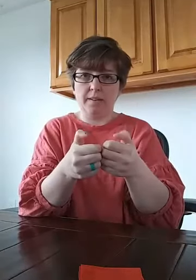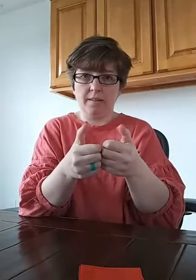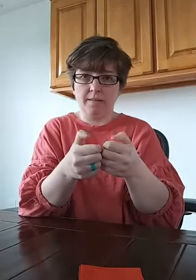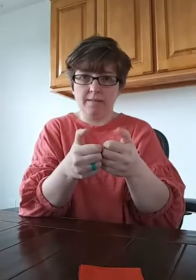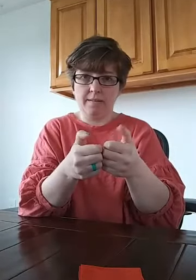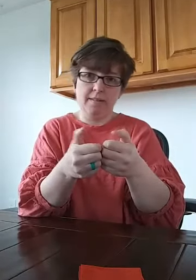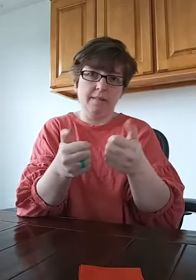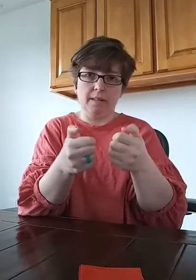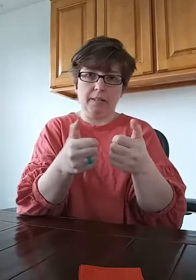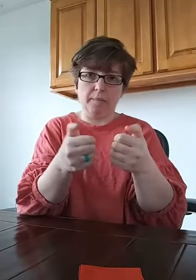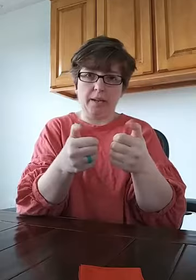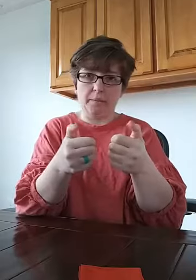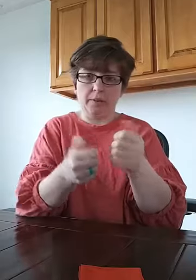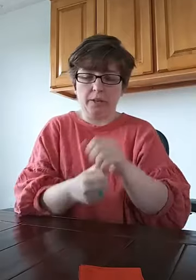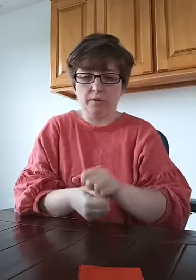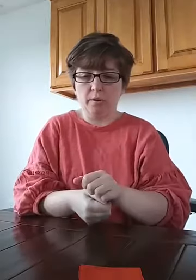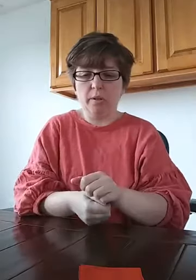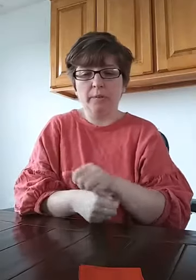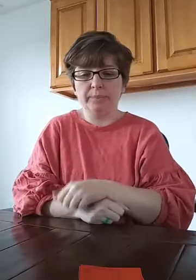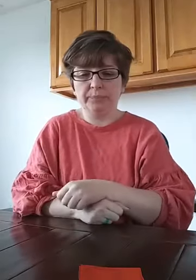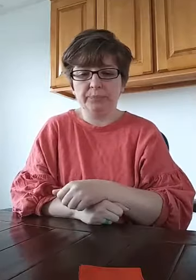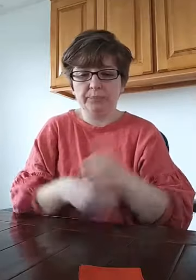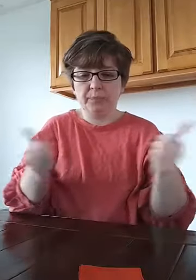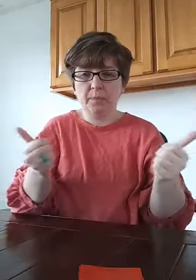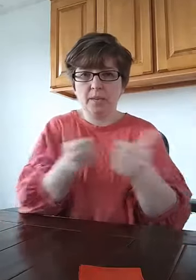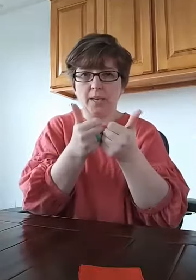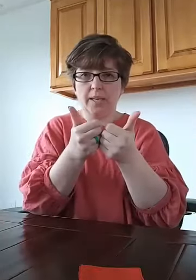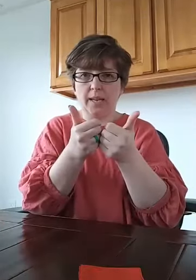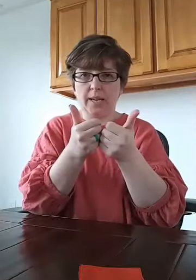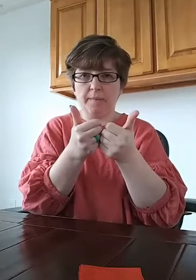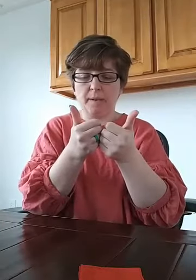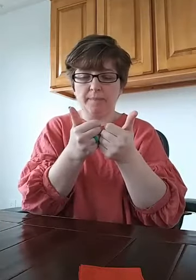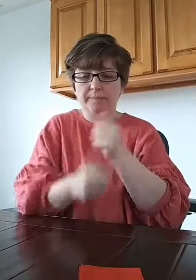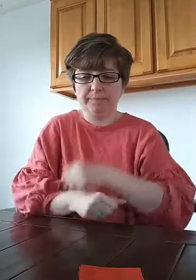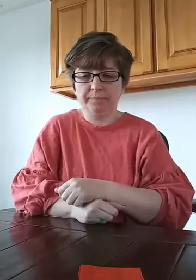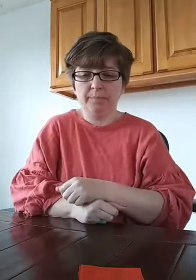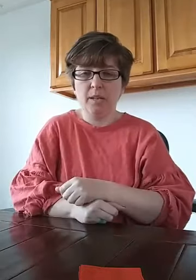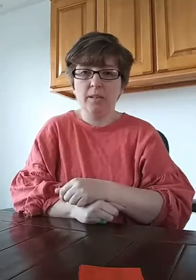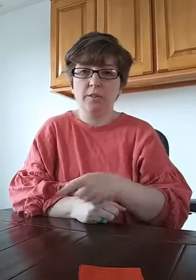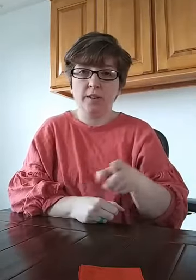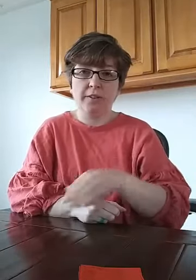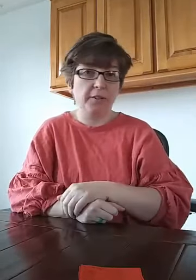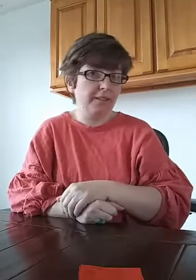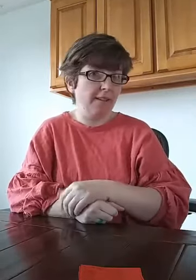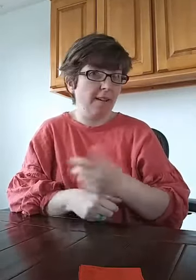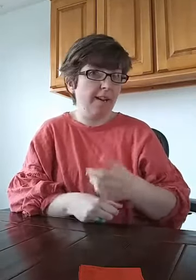like you're playing with the controller game so now you can sign